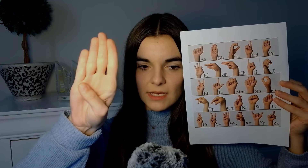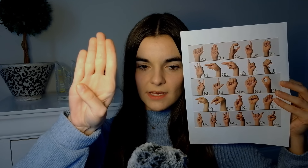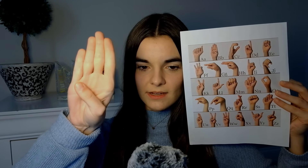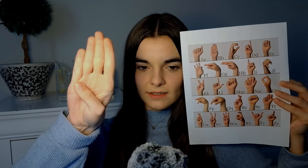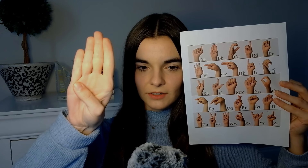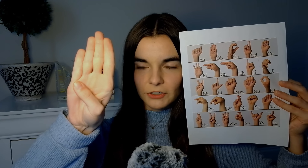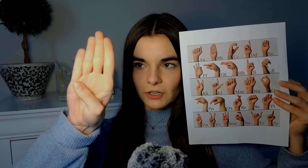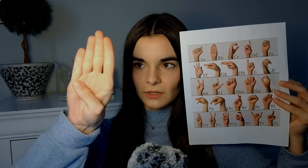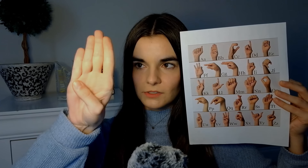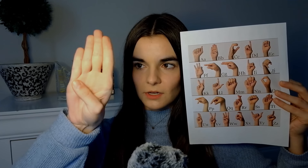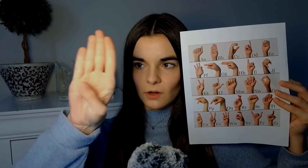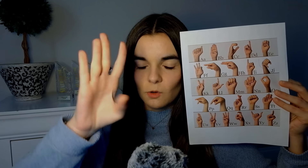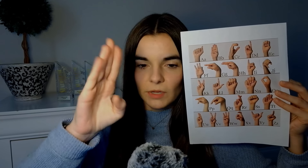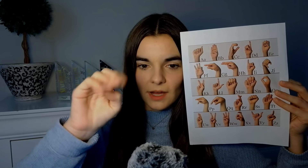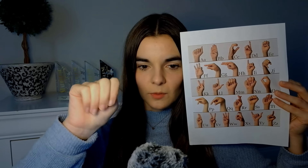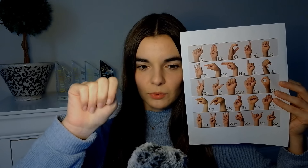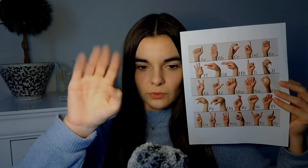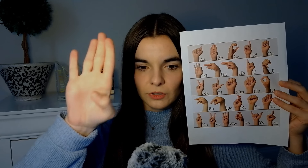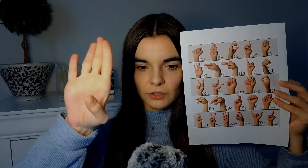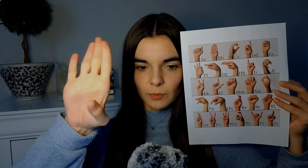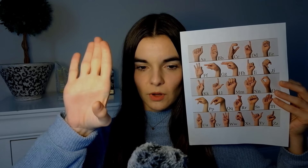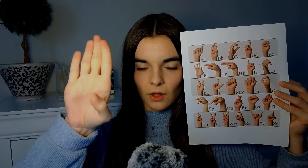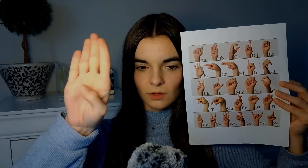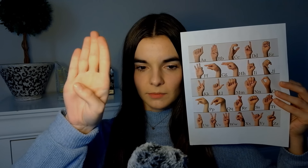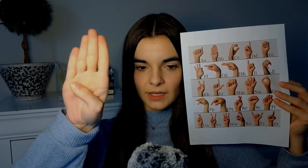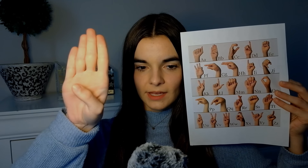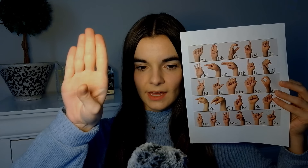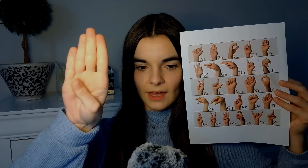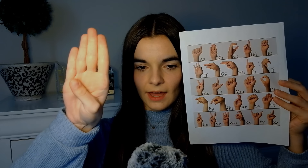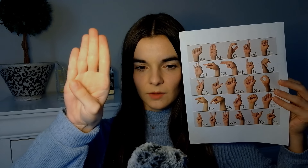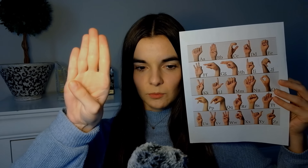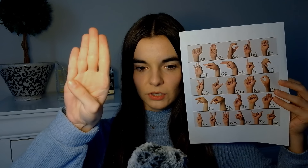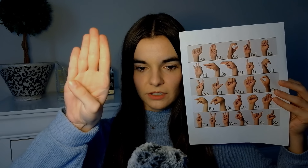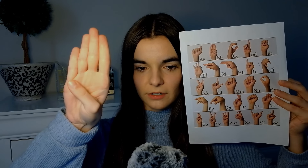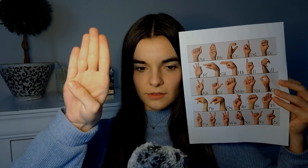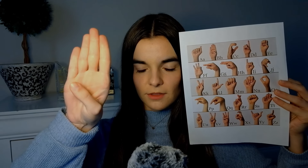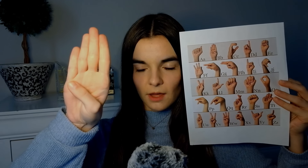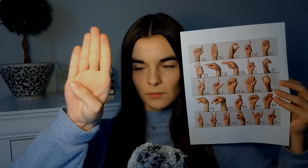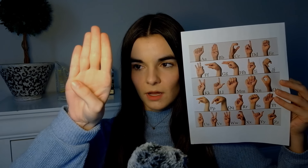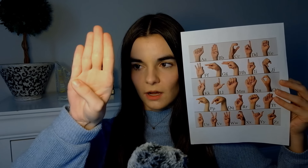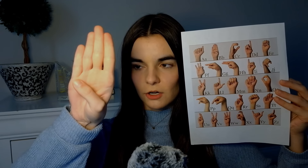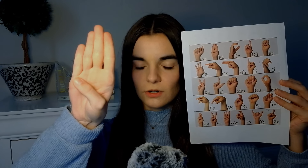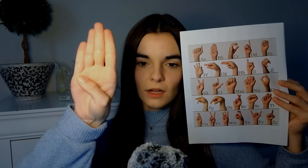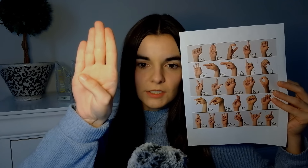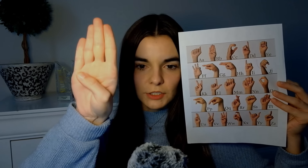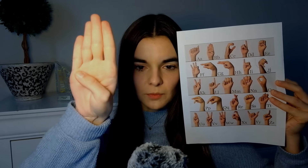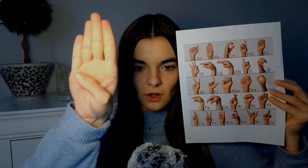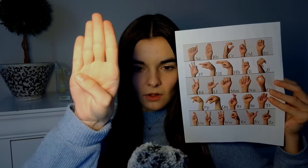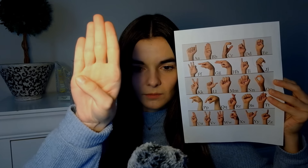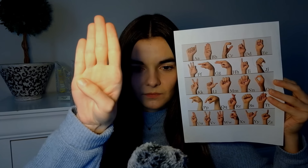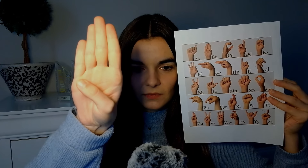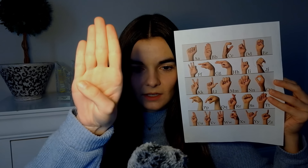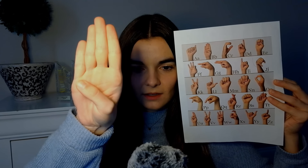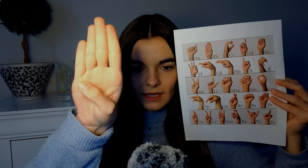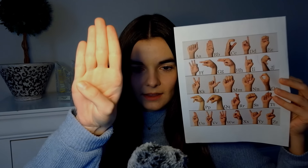B, you're going to open up your palm and put your thumb across your palm like